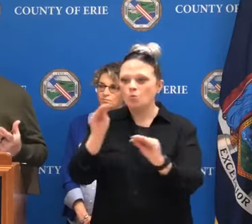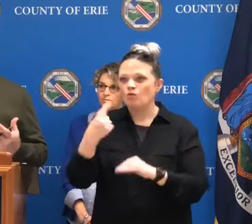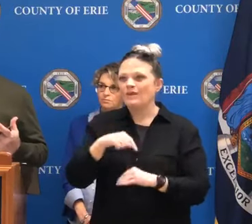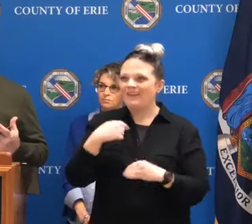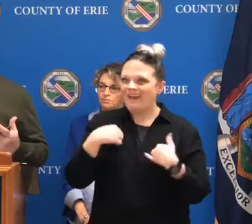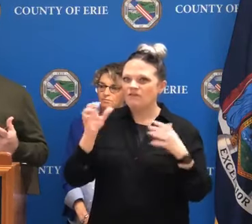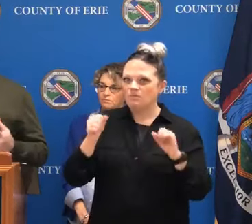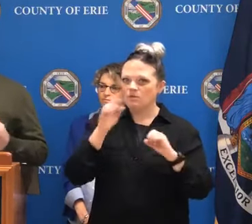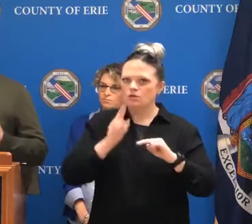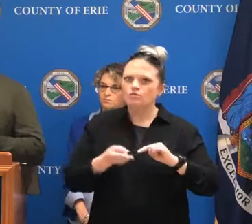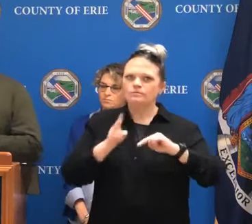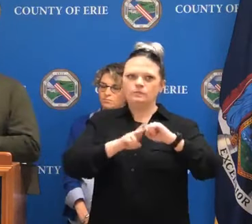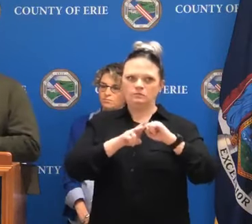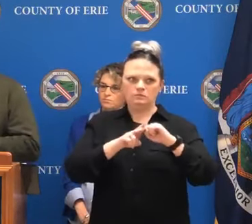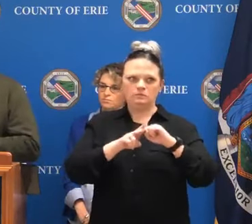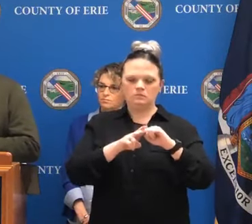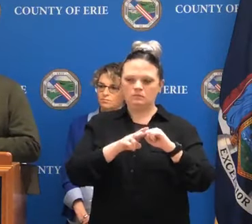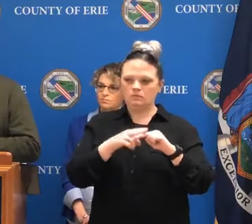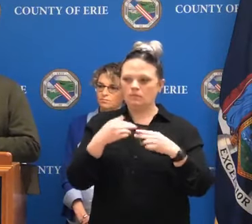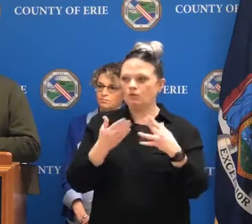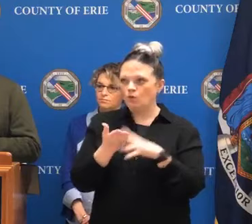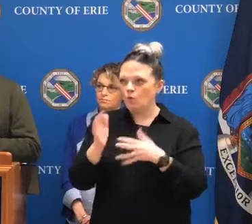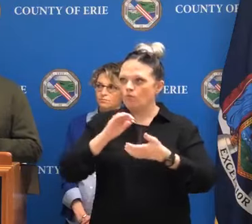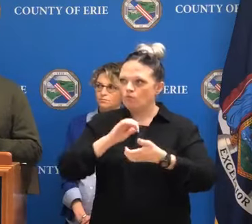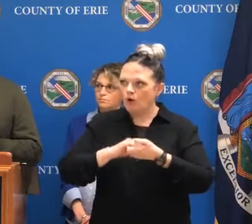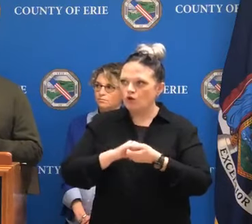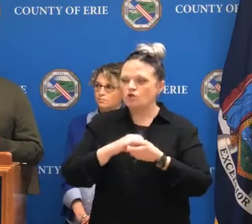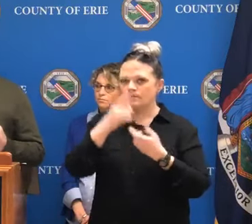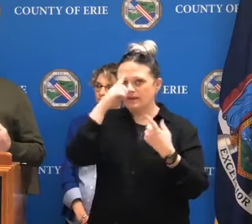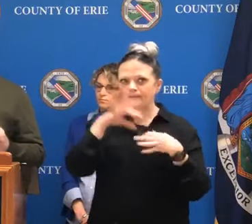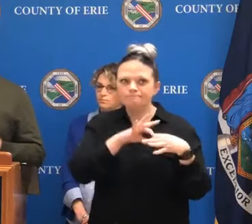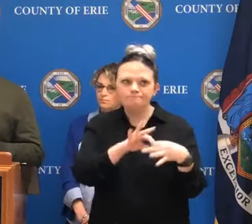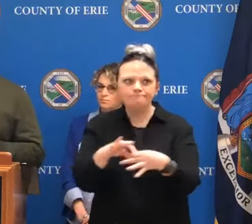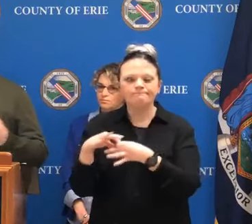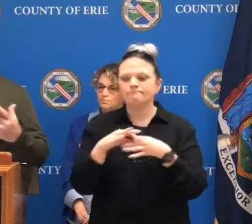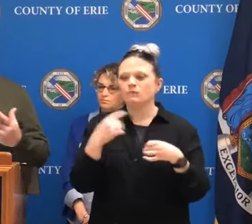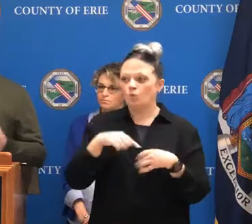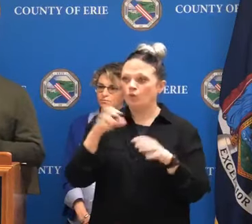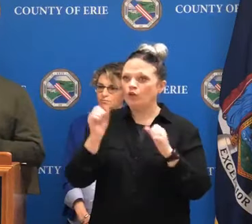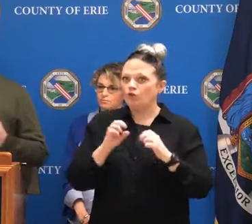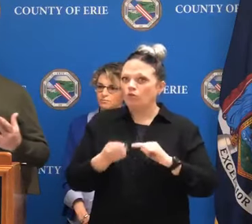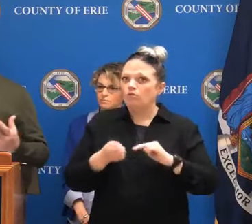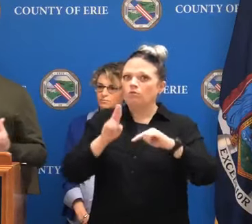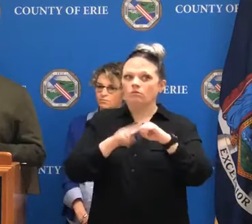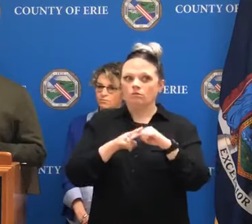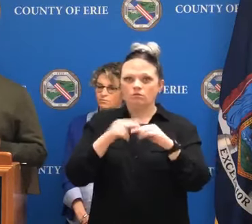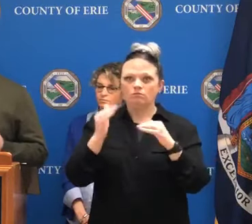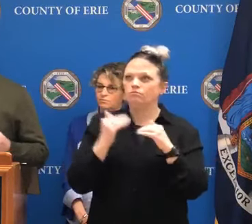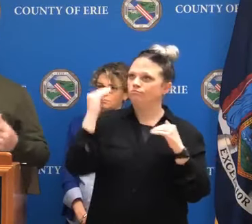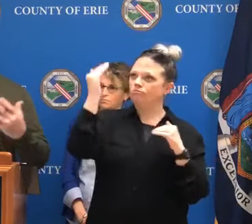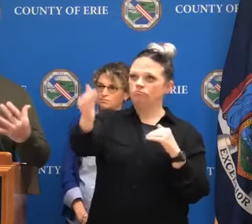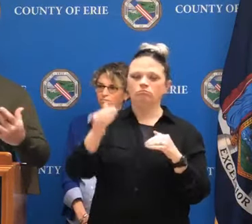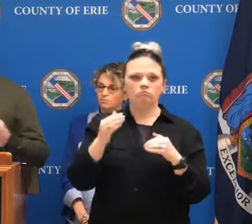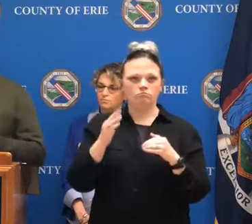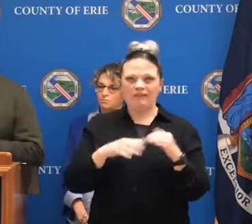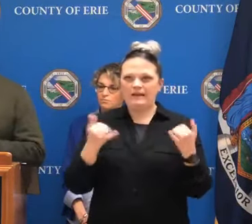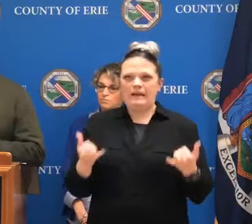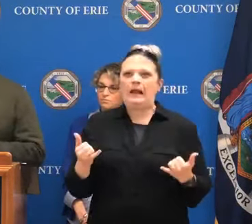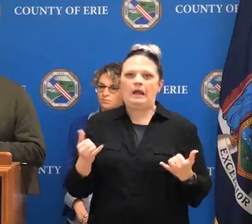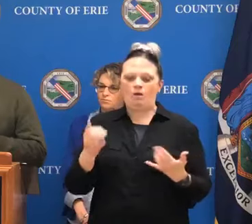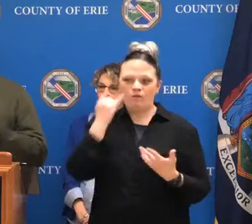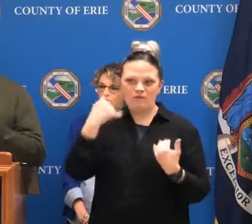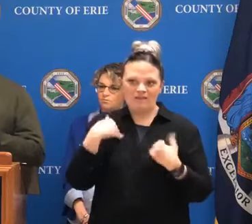to ramp them up. We have, through our partnerships and through that collaboration, actually could ramp them up well beyond what we're doing now once we have